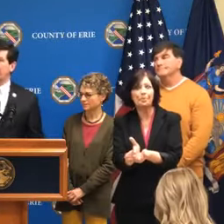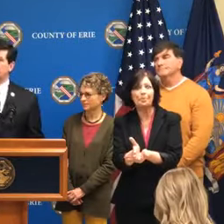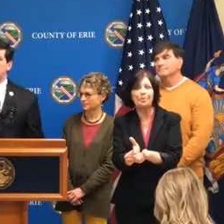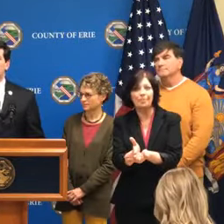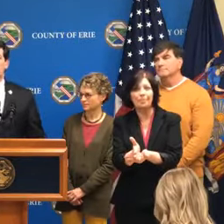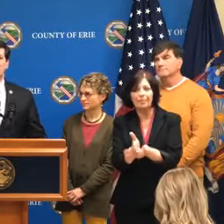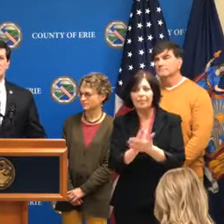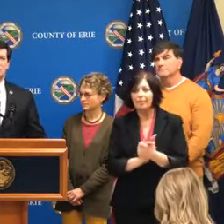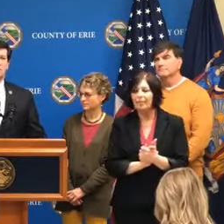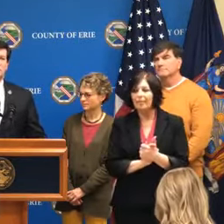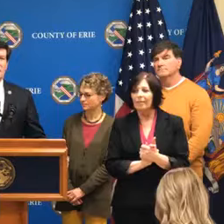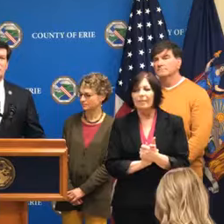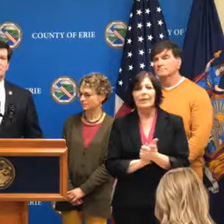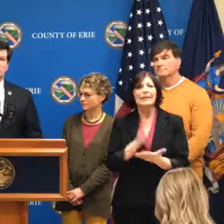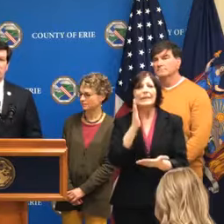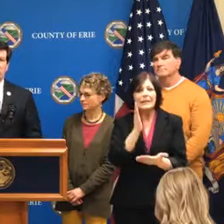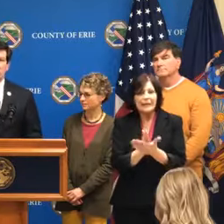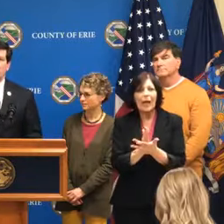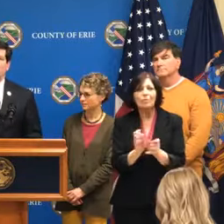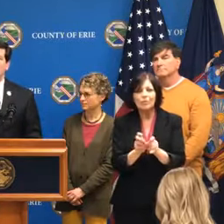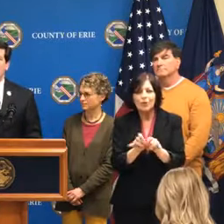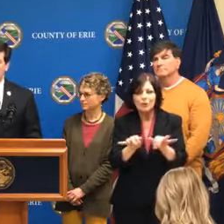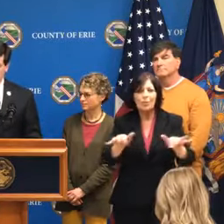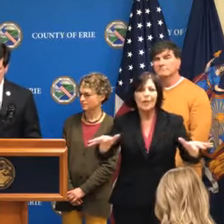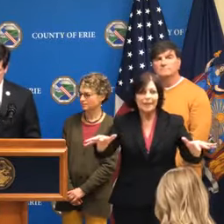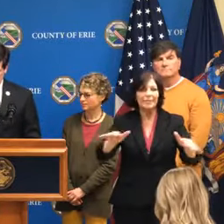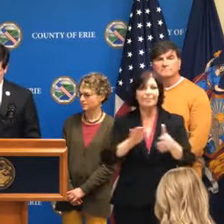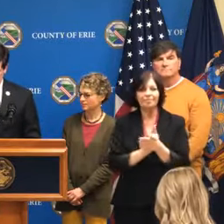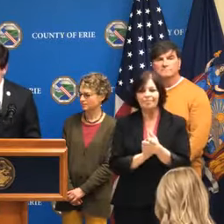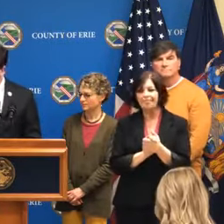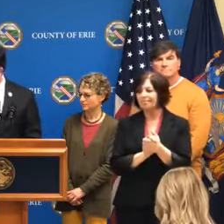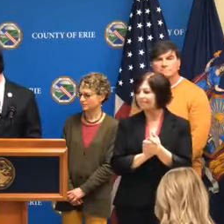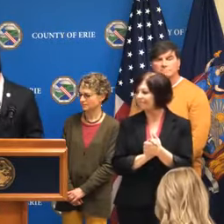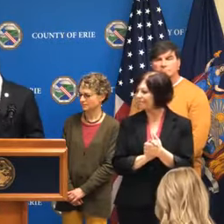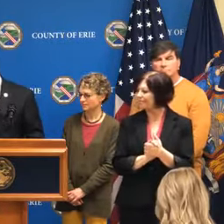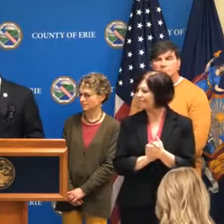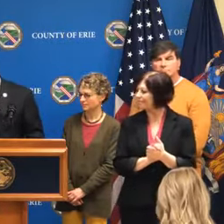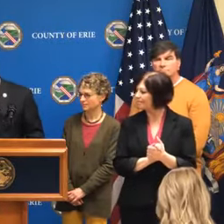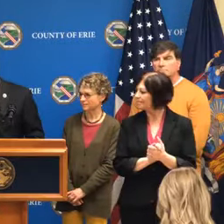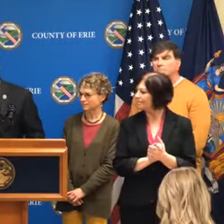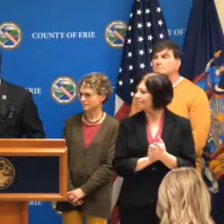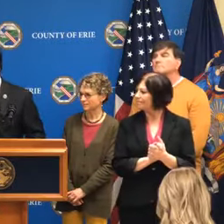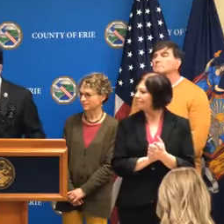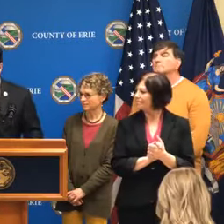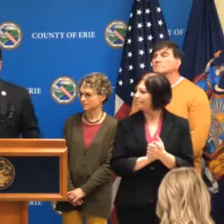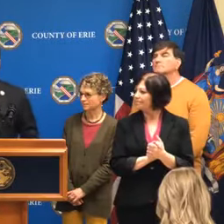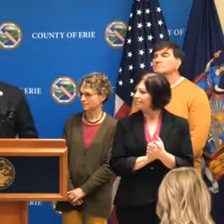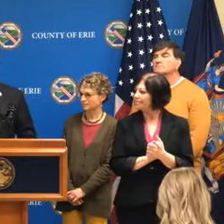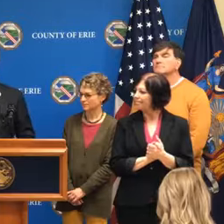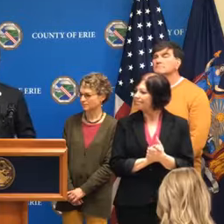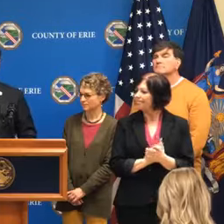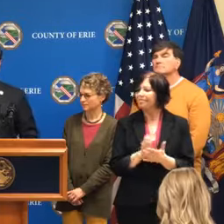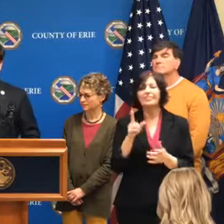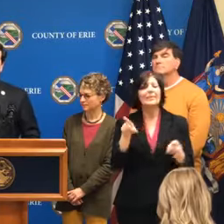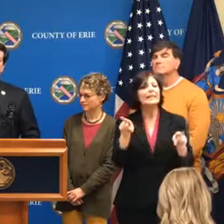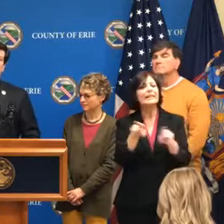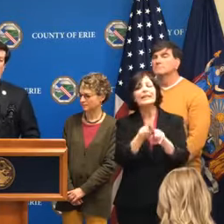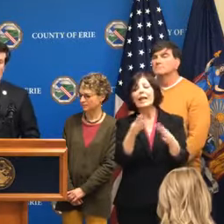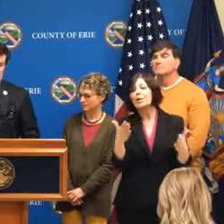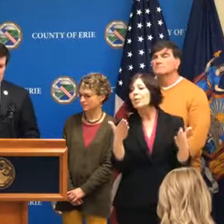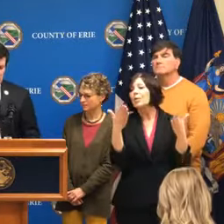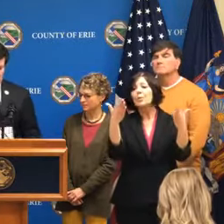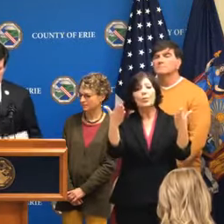the matchbooks. Stop the spread of COVID-19, the coronavirus, in our community. And these are the same recommendations